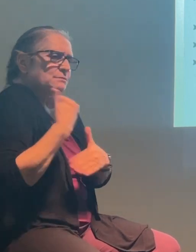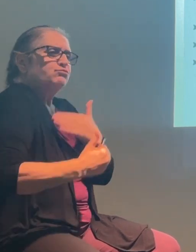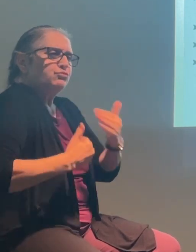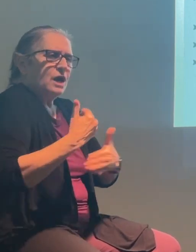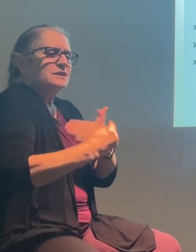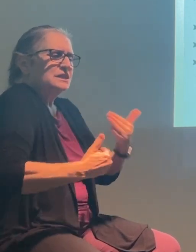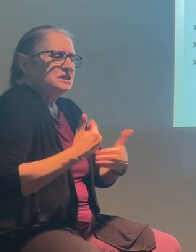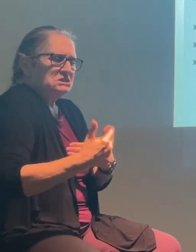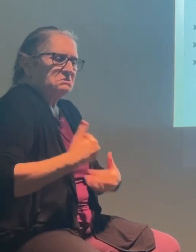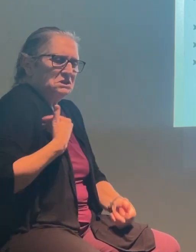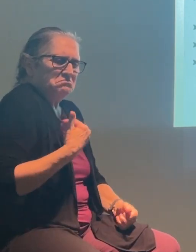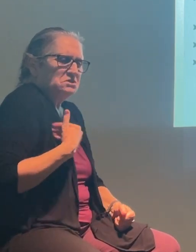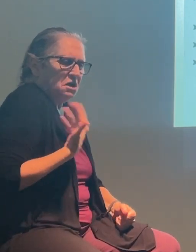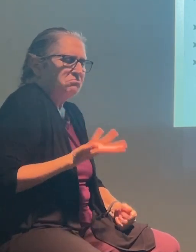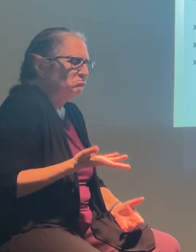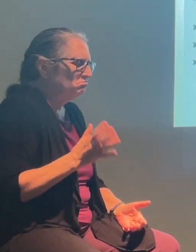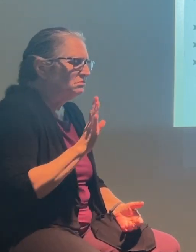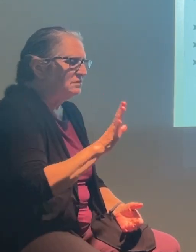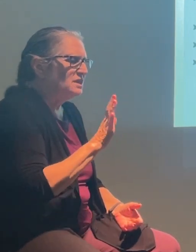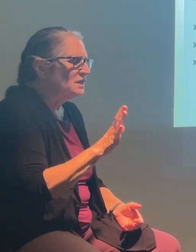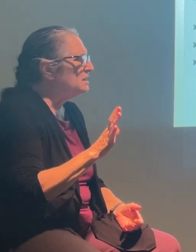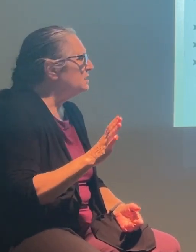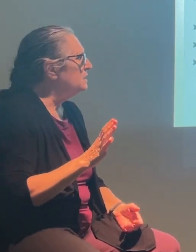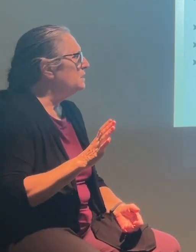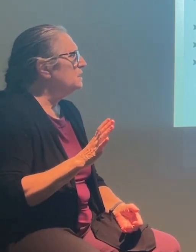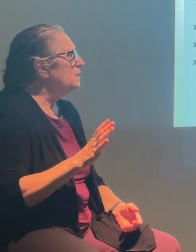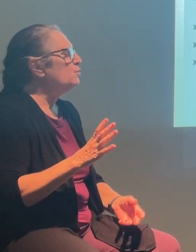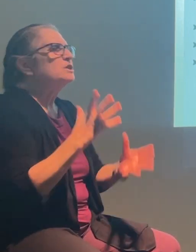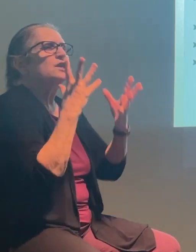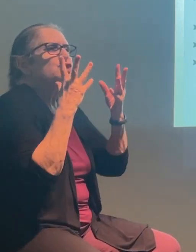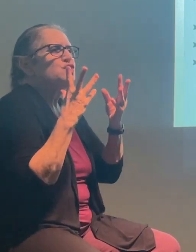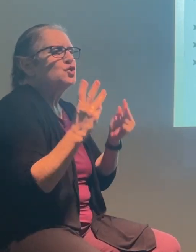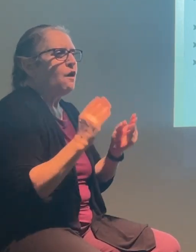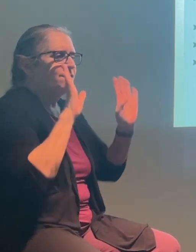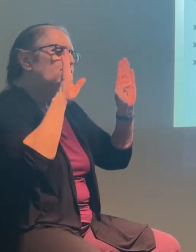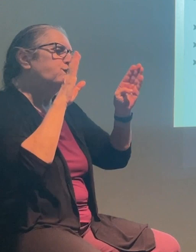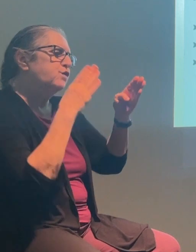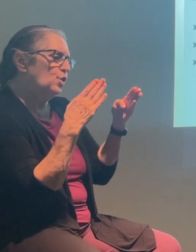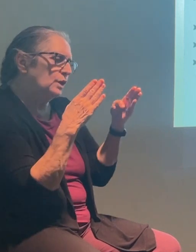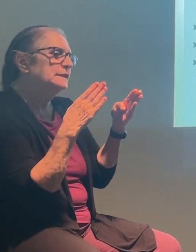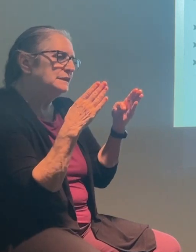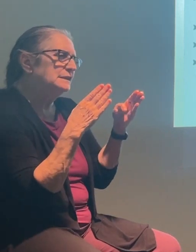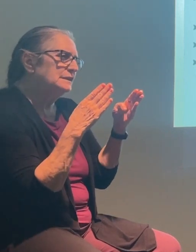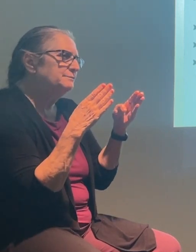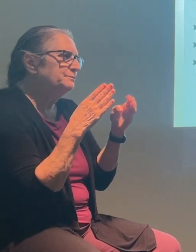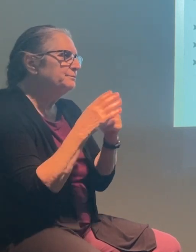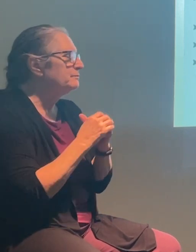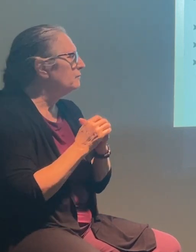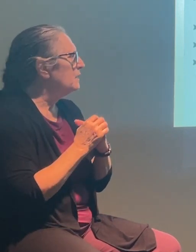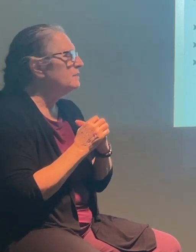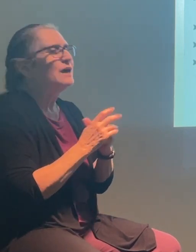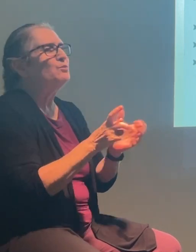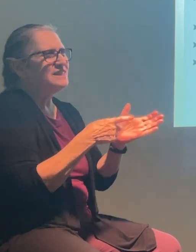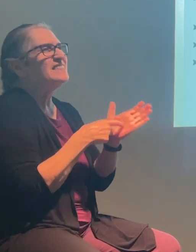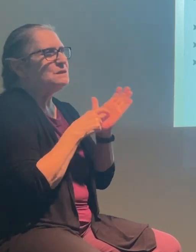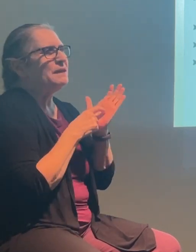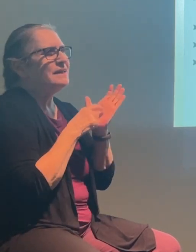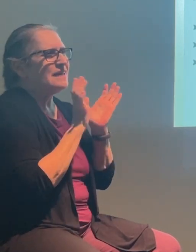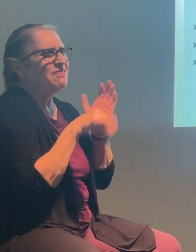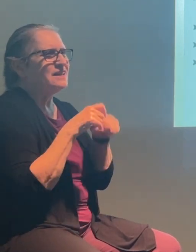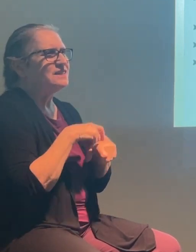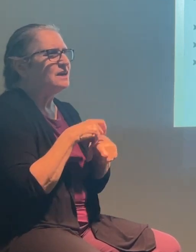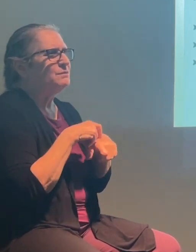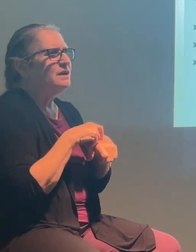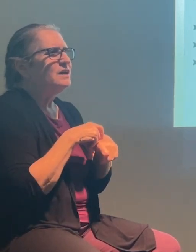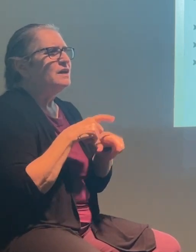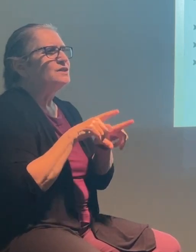young Steichen style was soft focus, which was very, very in demand at the period, which is also referred to